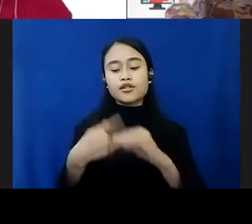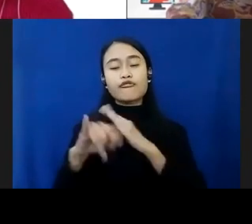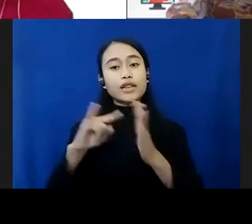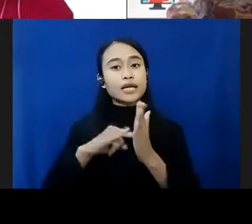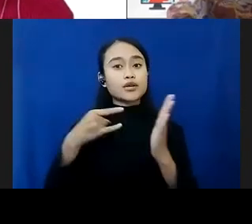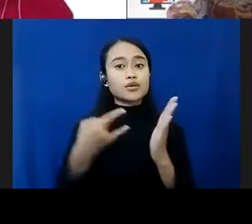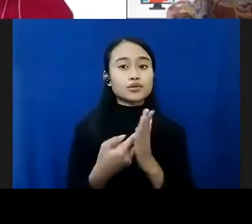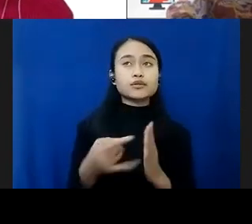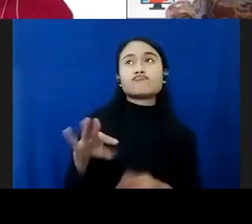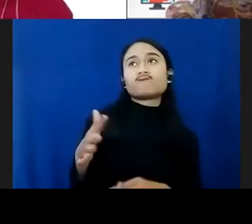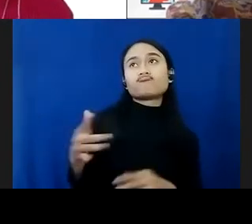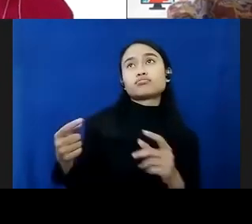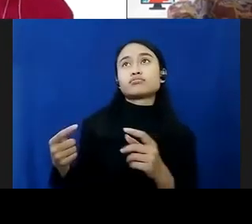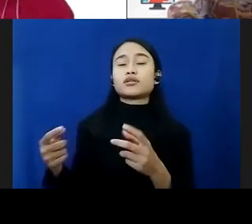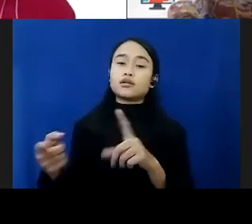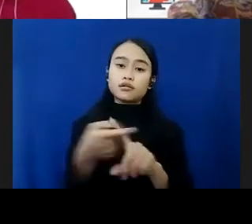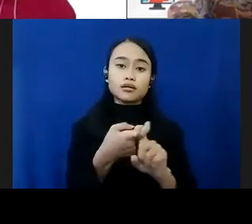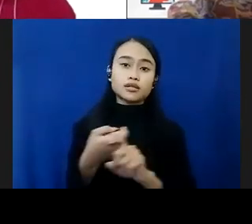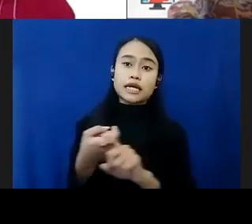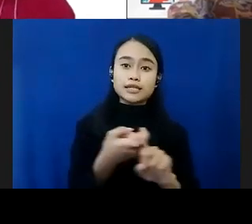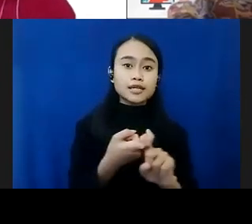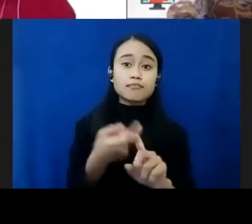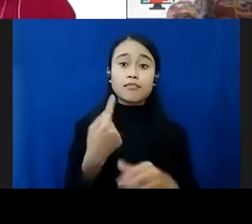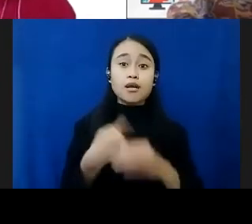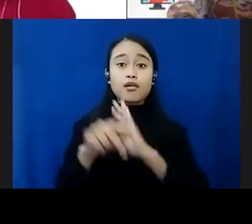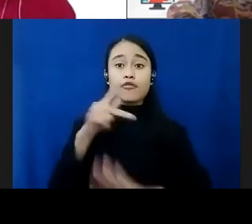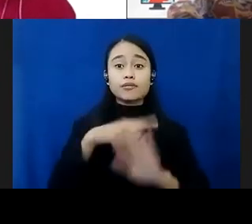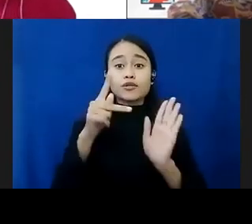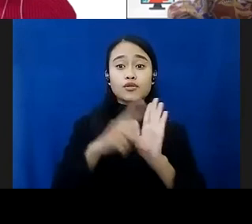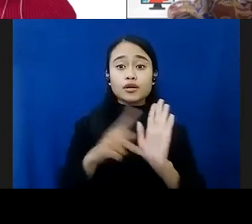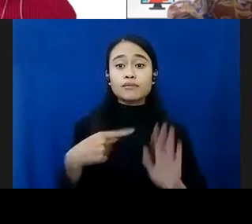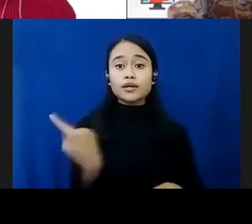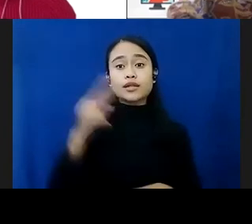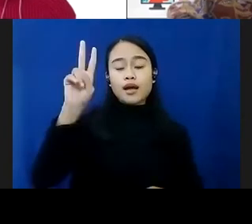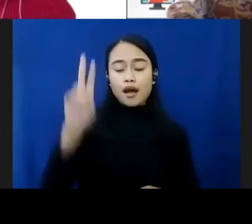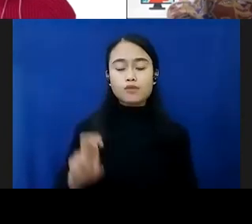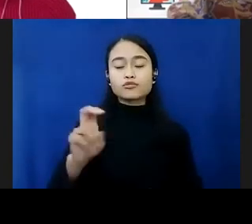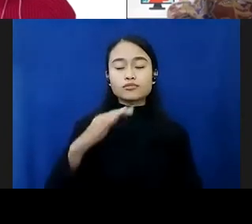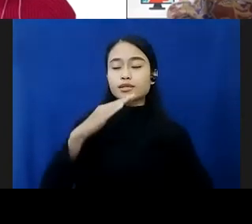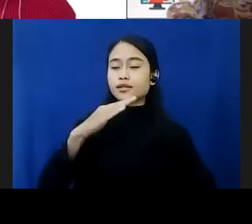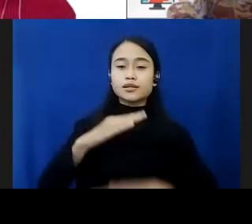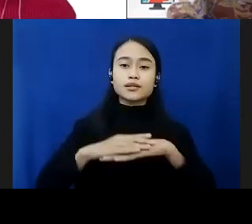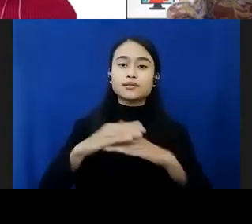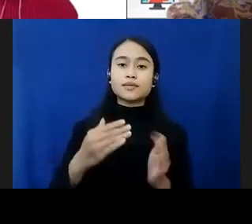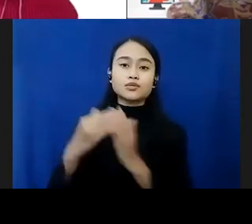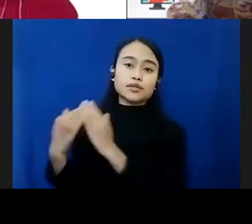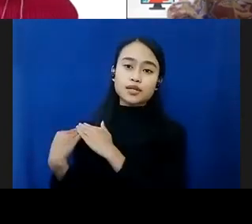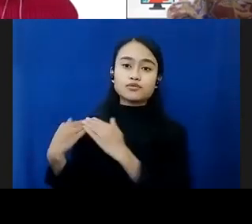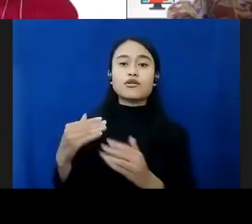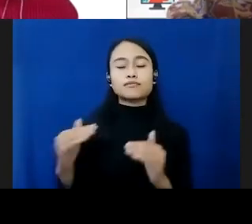partnerships to do more programming, which we are, we must have the highest possible child safeguarding standards,